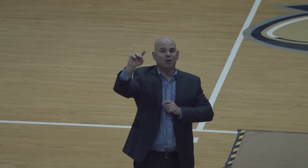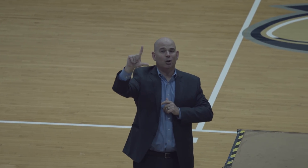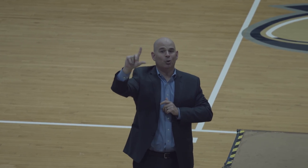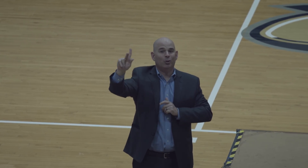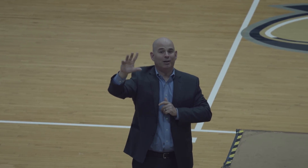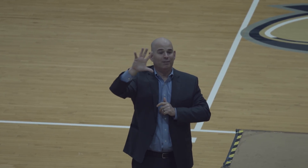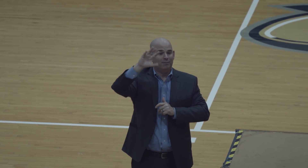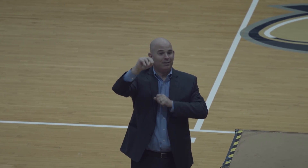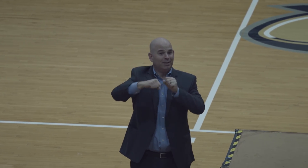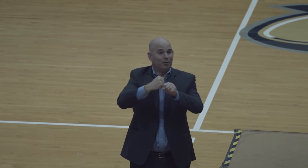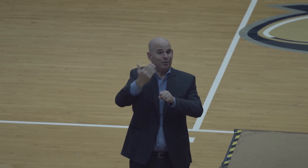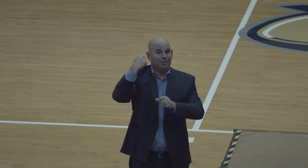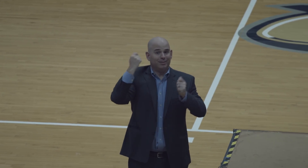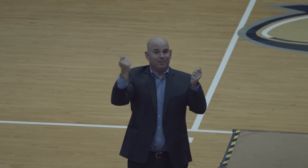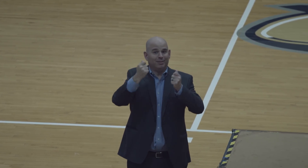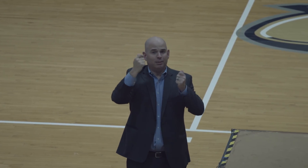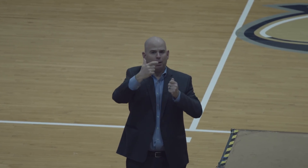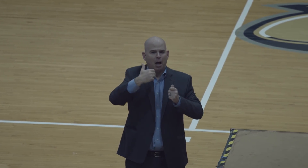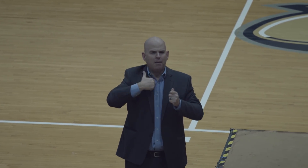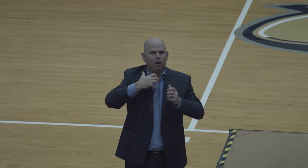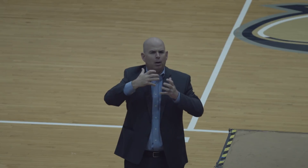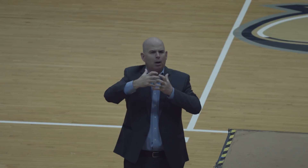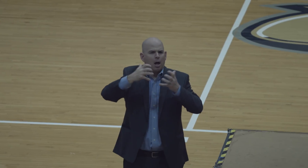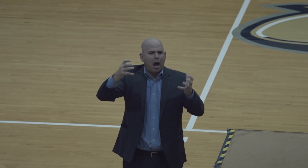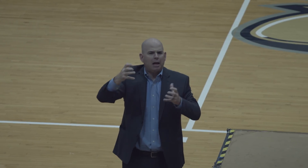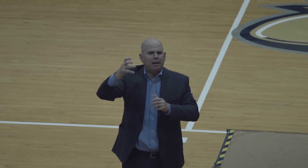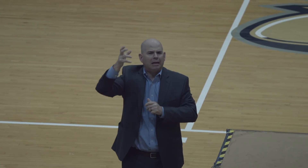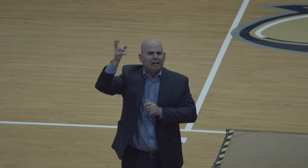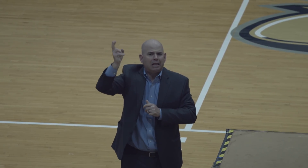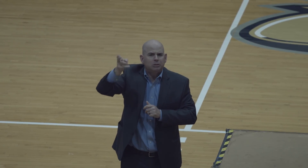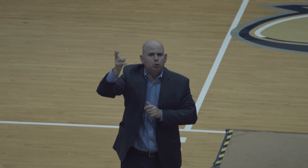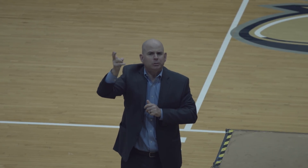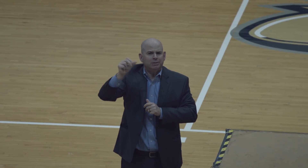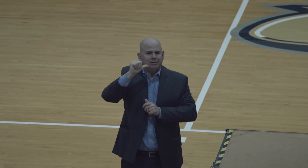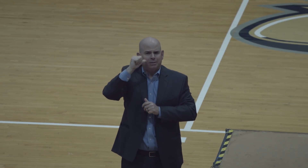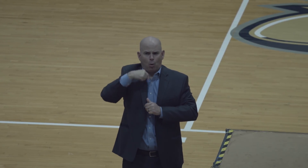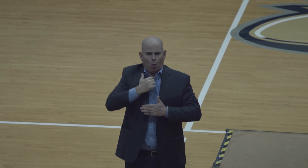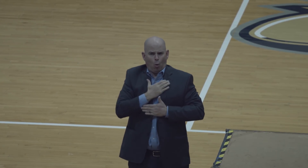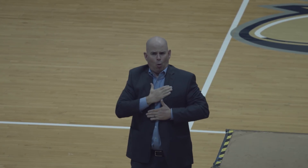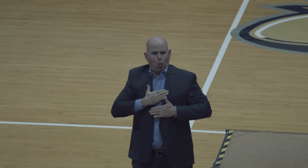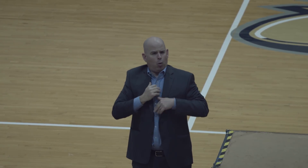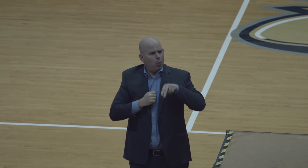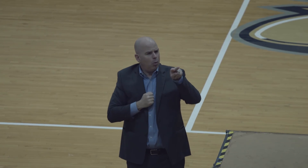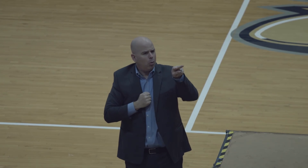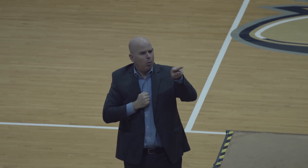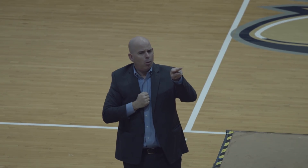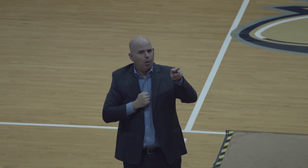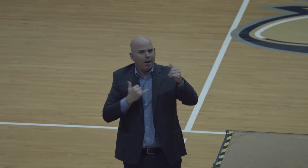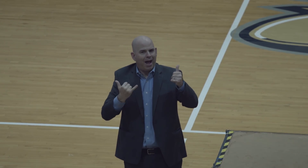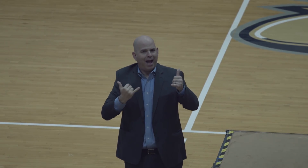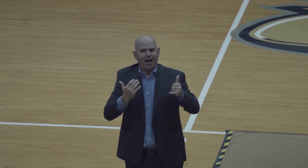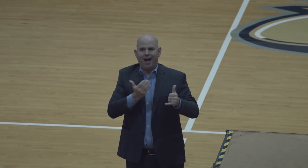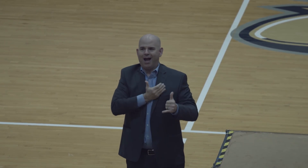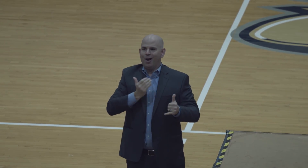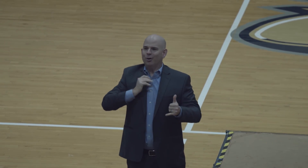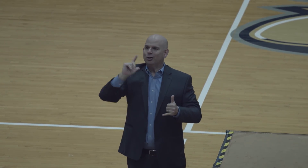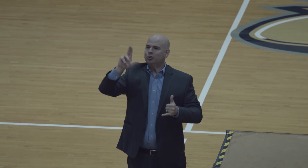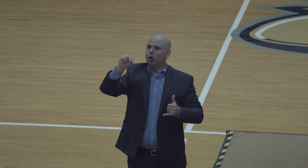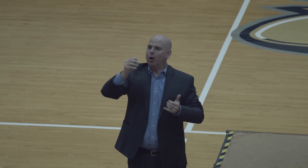Yesterday, we mourned the loss 50 years ago of Dr. Martin Luther King, a day of history and remembrance, and I was struck by